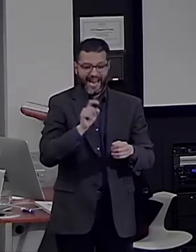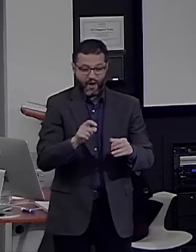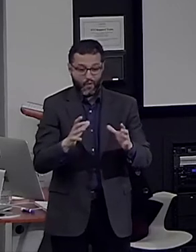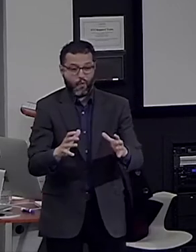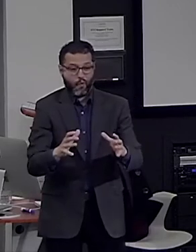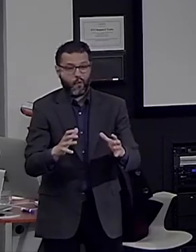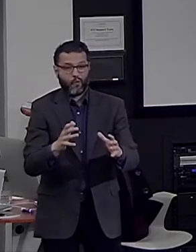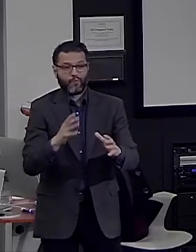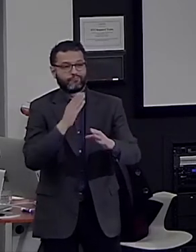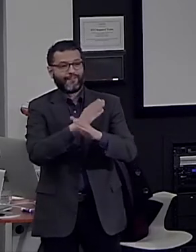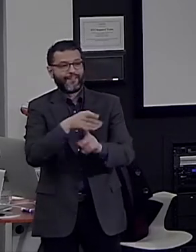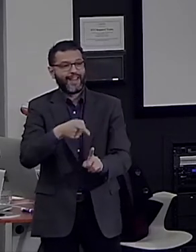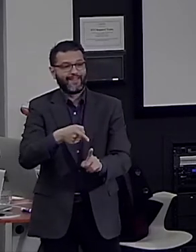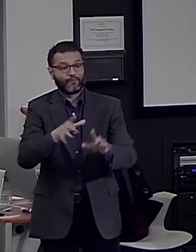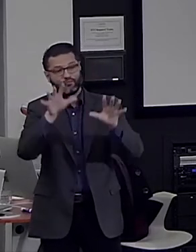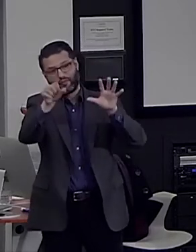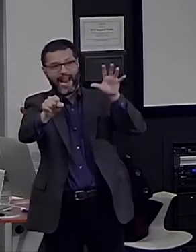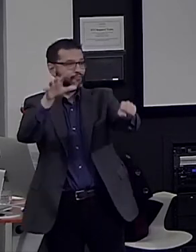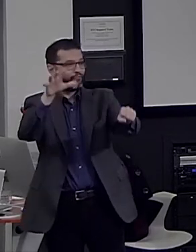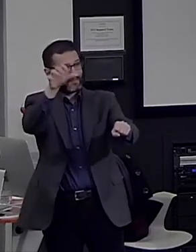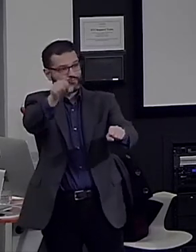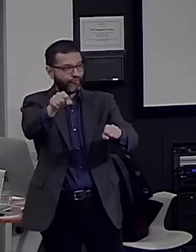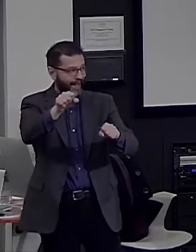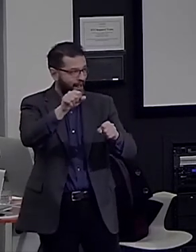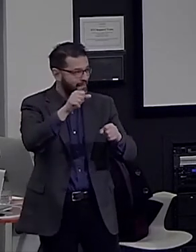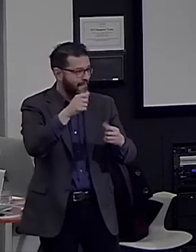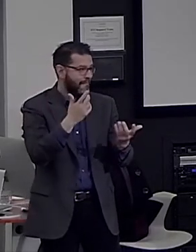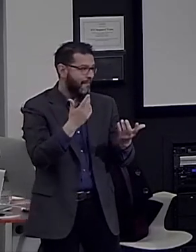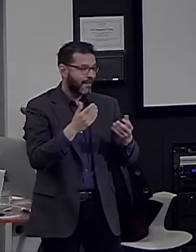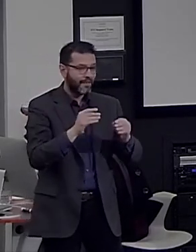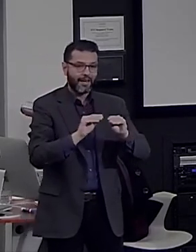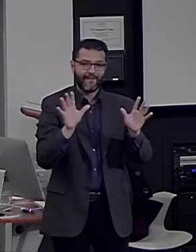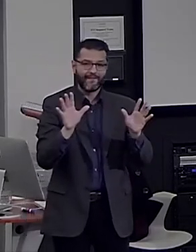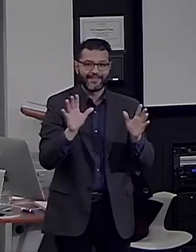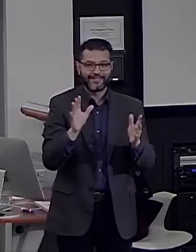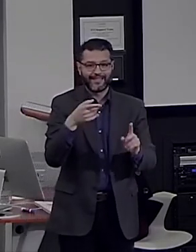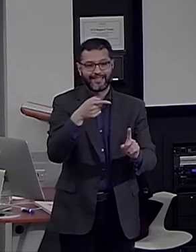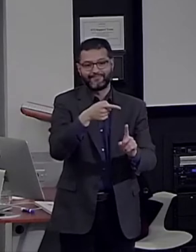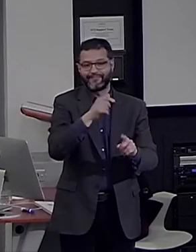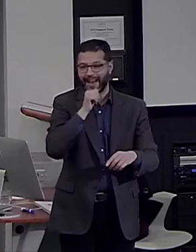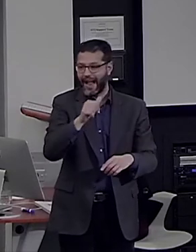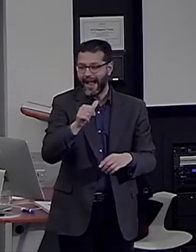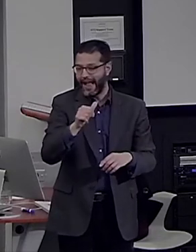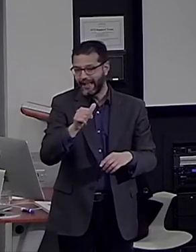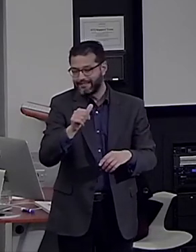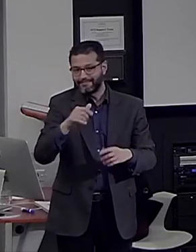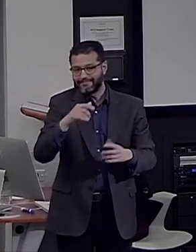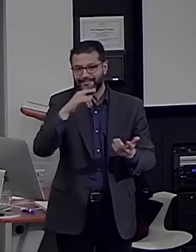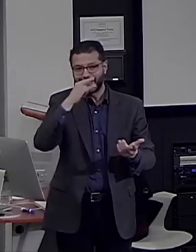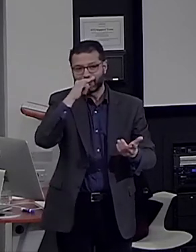try to grab this obviously not child prototype